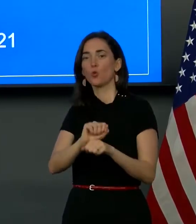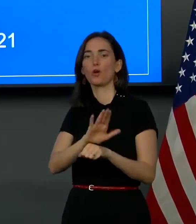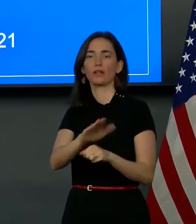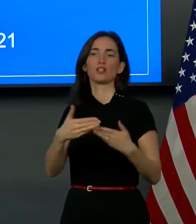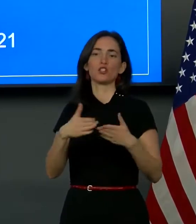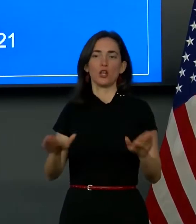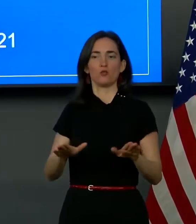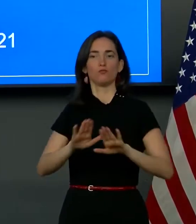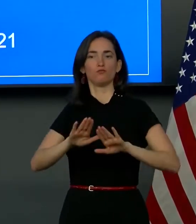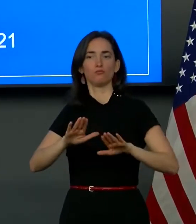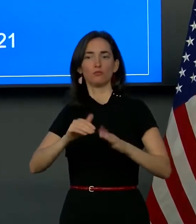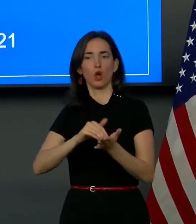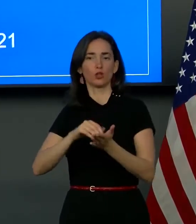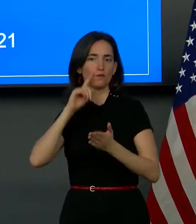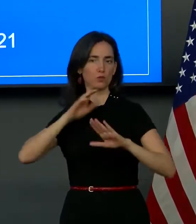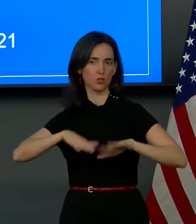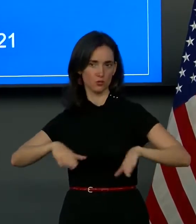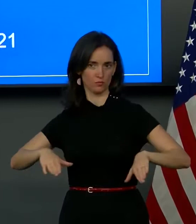pediatrician.